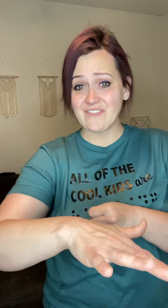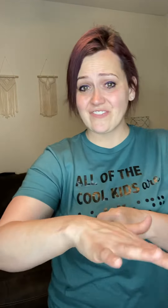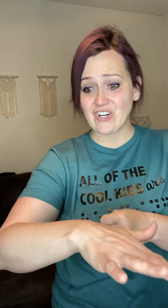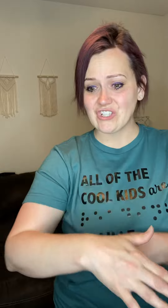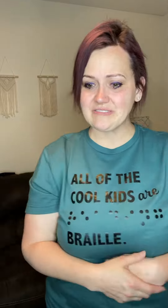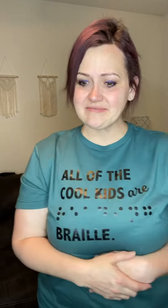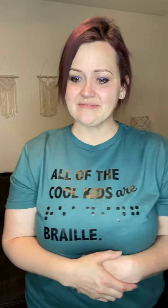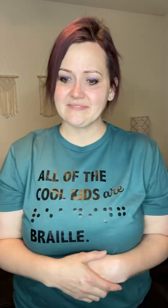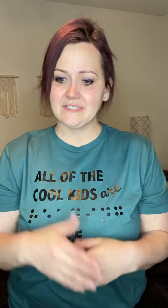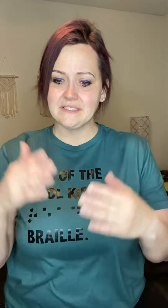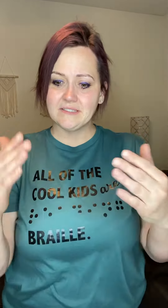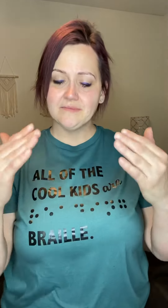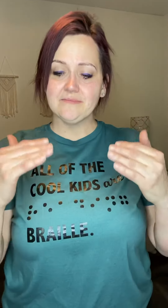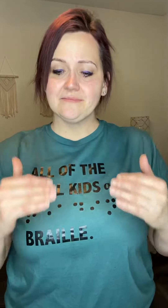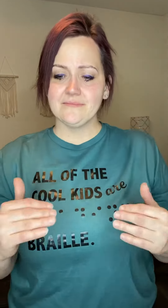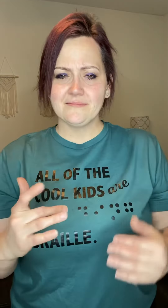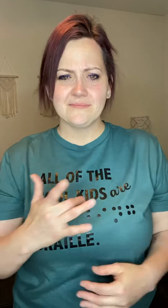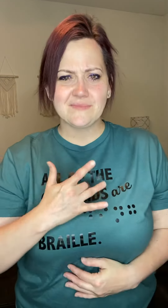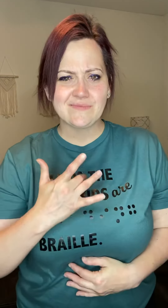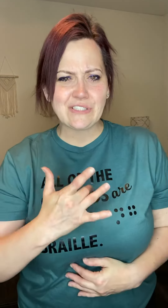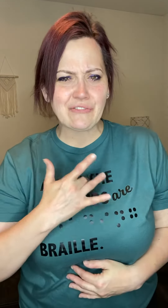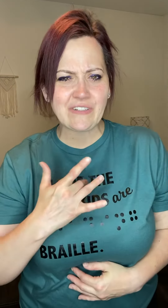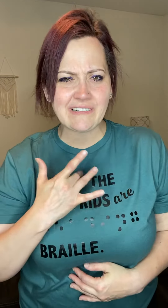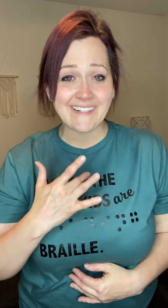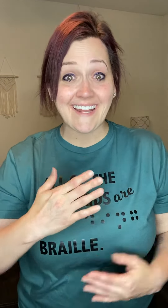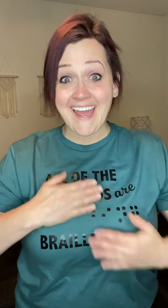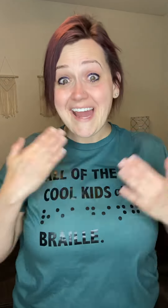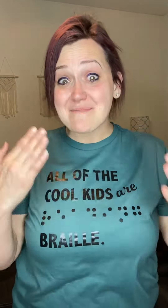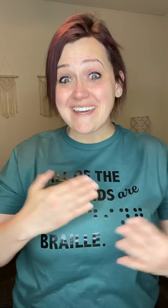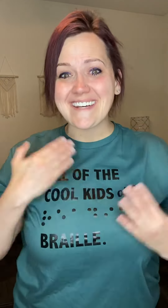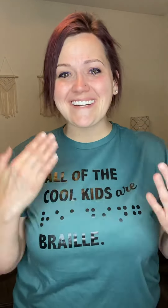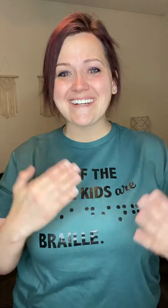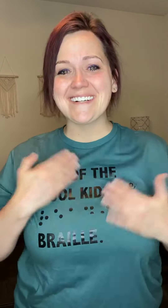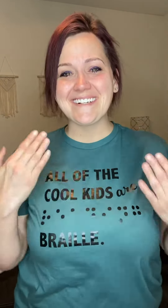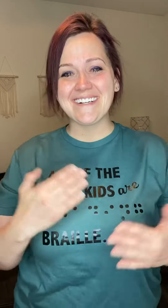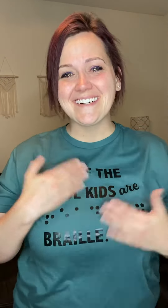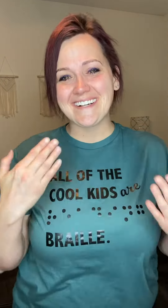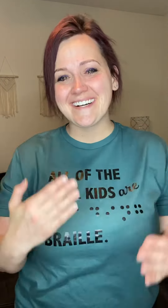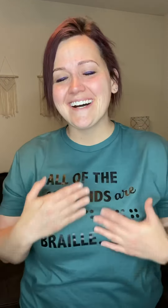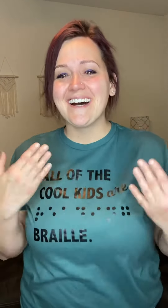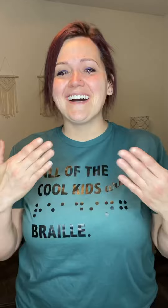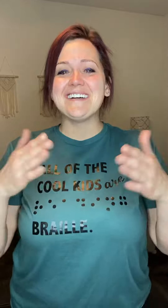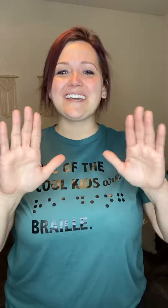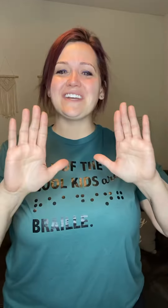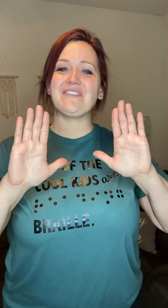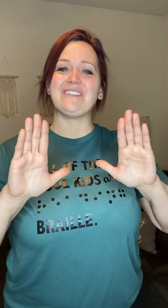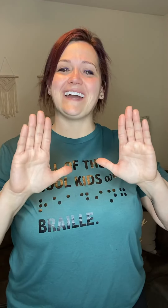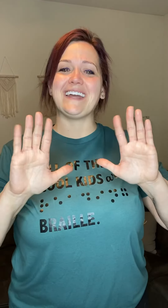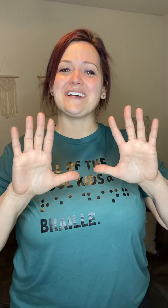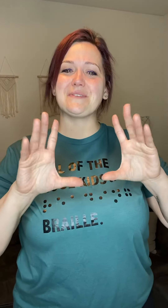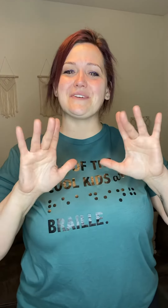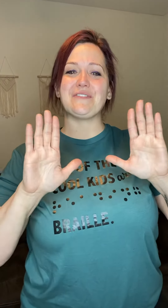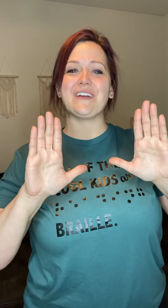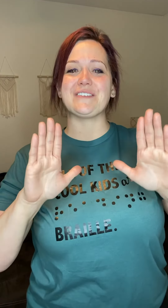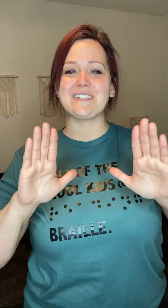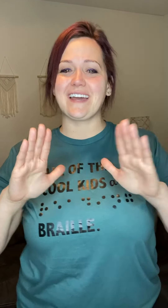You're feeling happy? Take your flat hands with your fingers